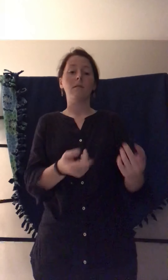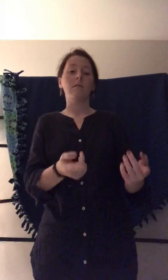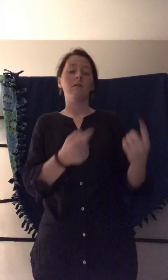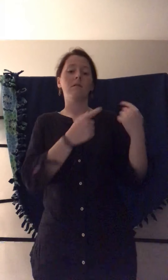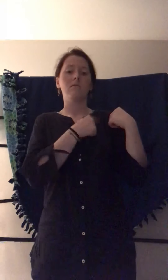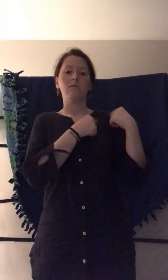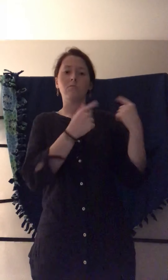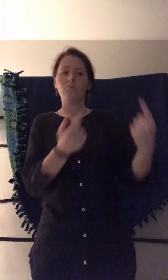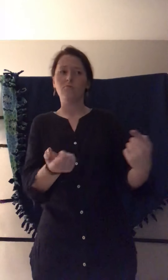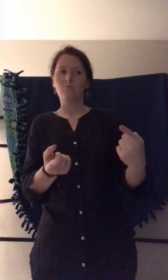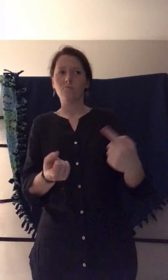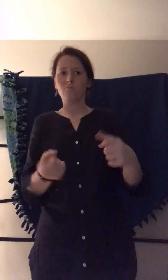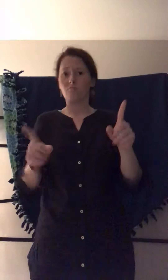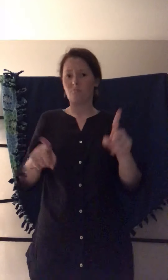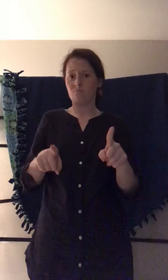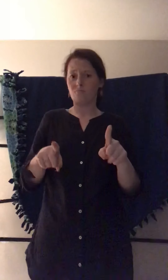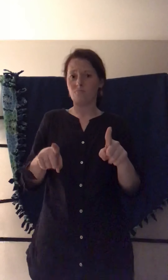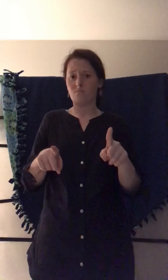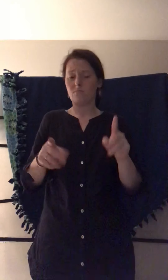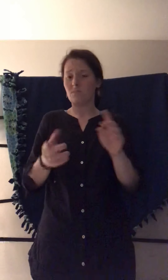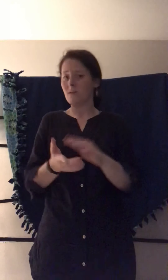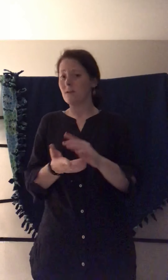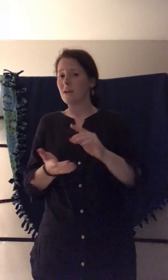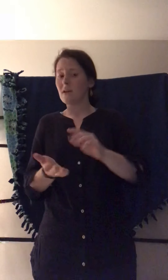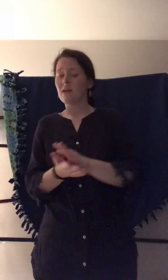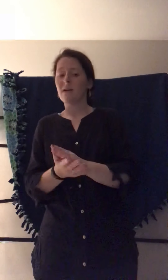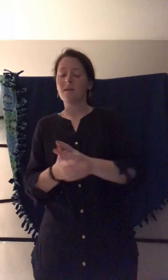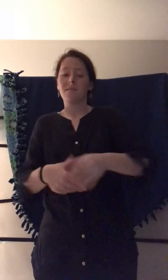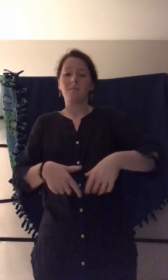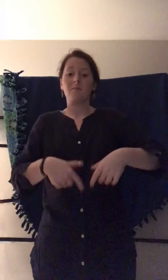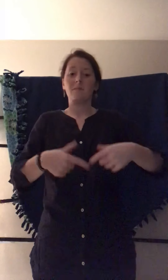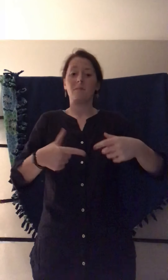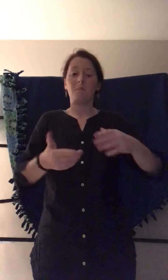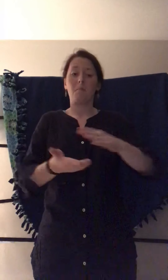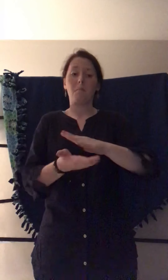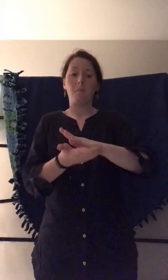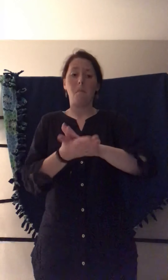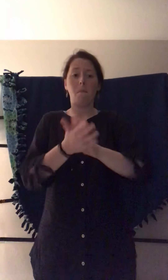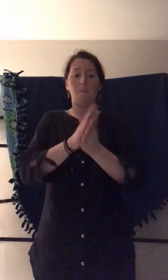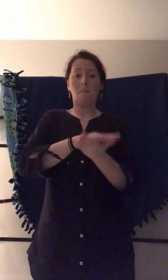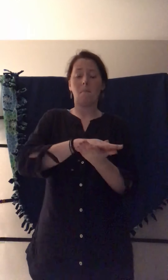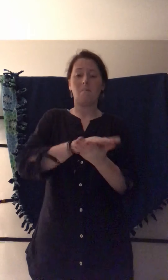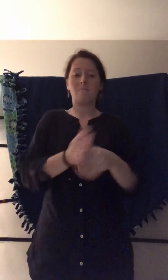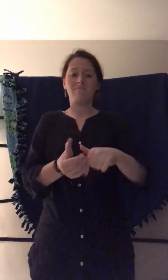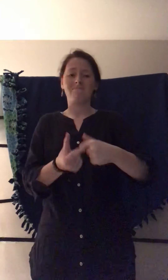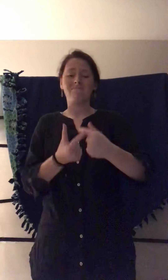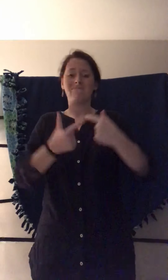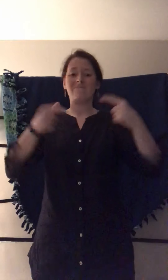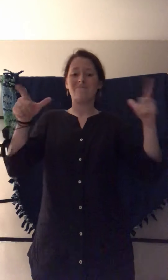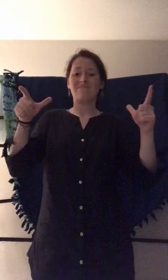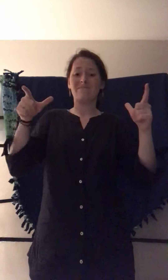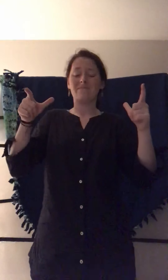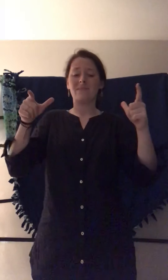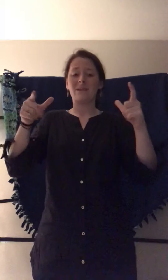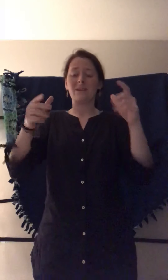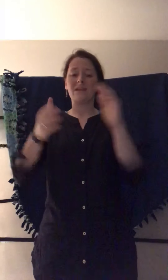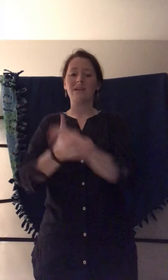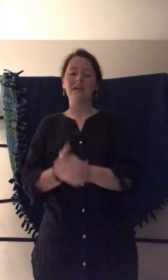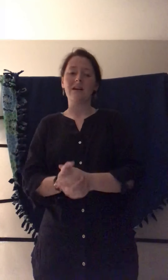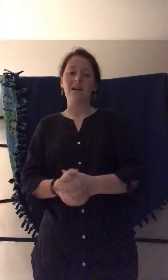up high, not too windy down low. If one or the other changes, the hurricane can basically topple over and fizzle out. So we need low